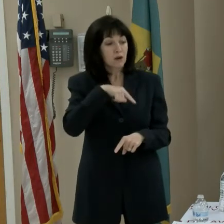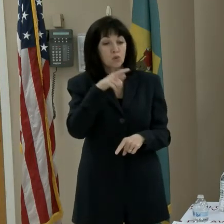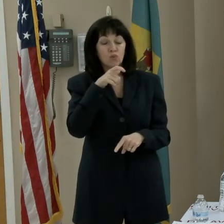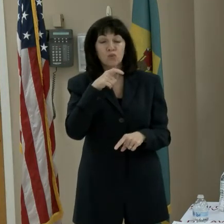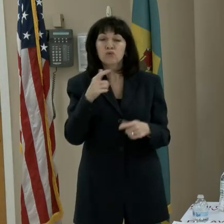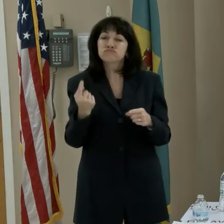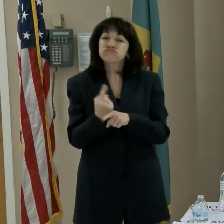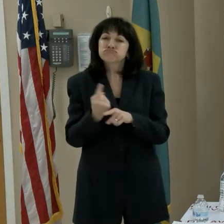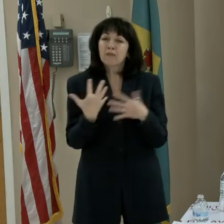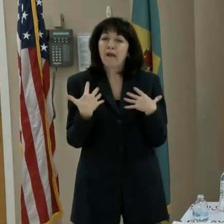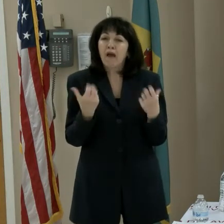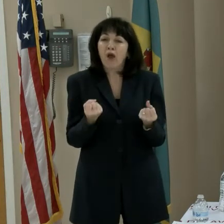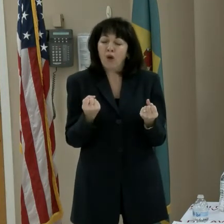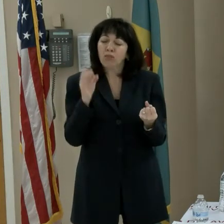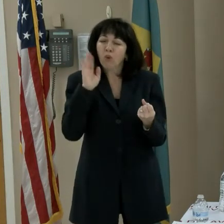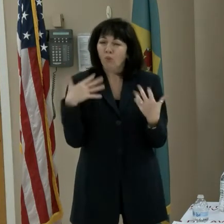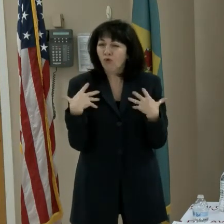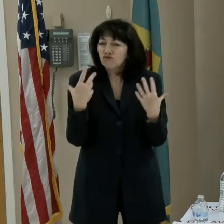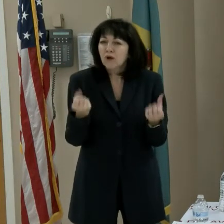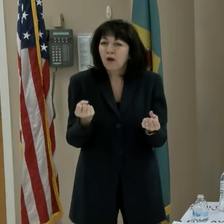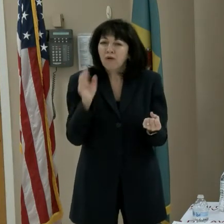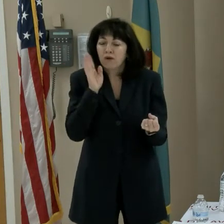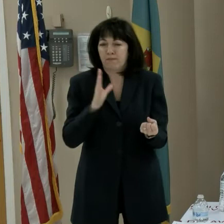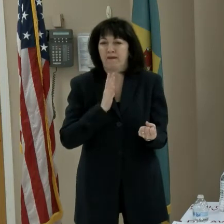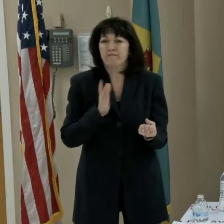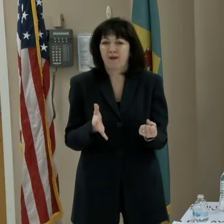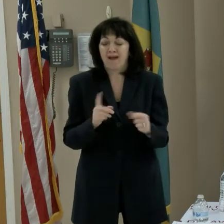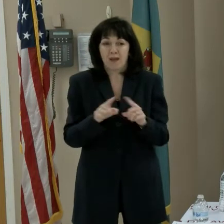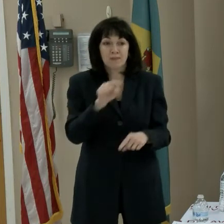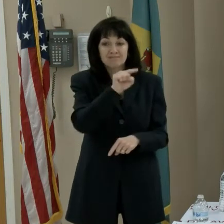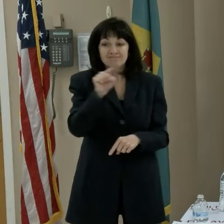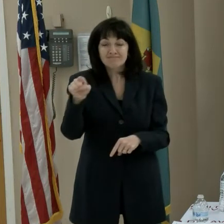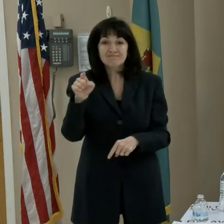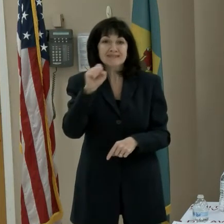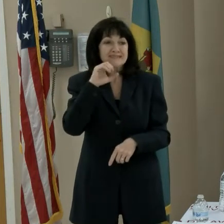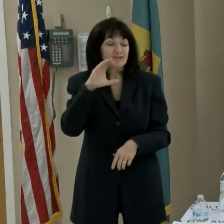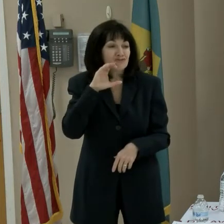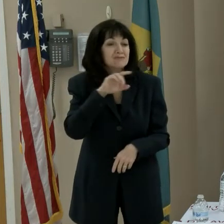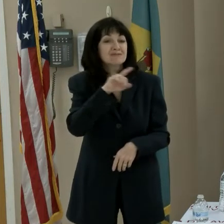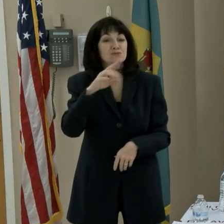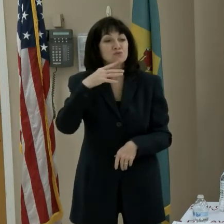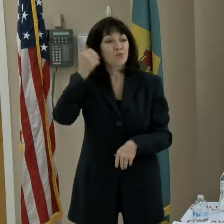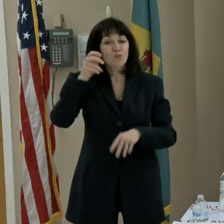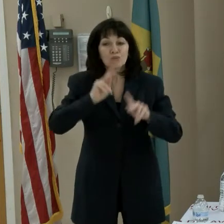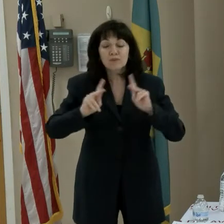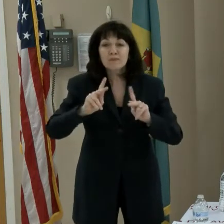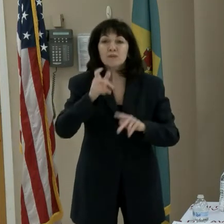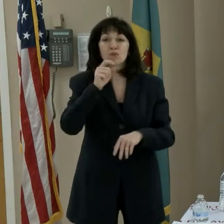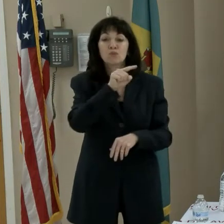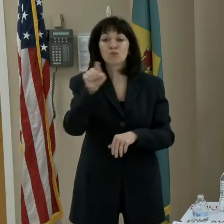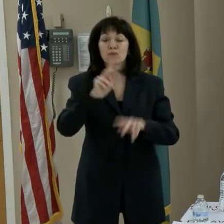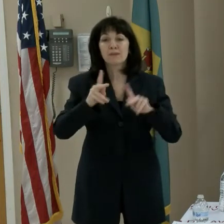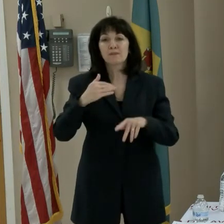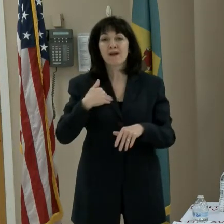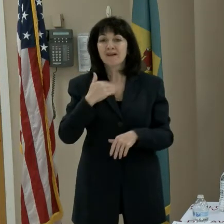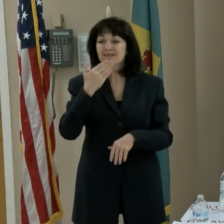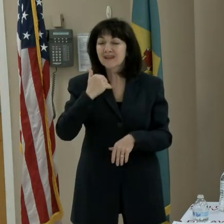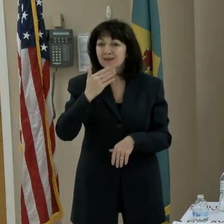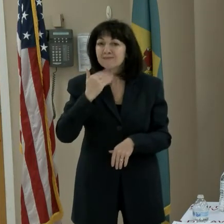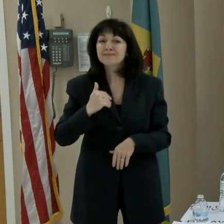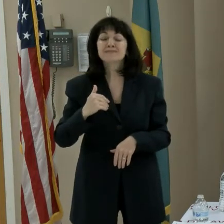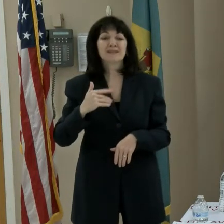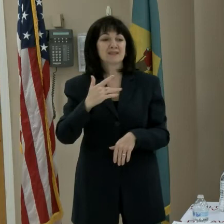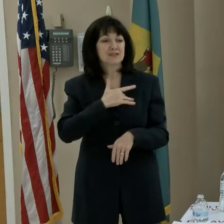fine. But seniors and people with heart conditions, lung disease, and diabetes are at the highest risk